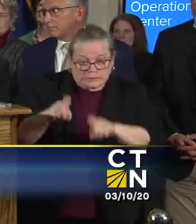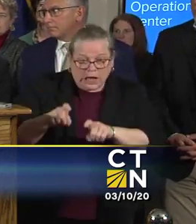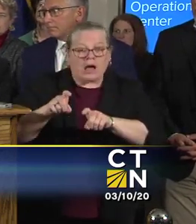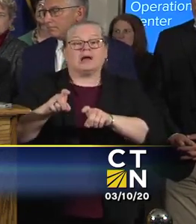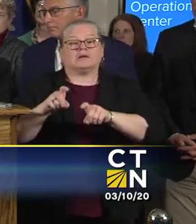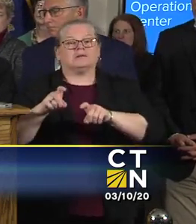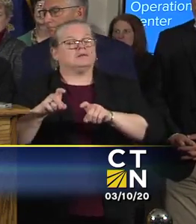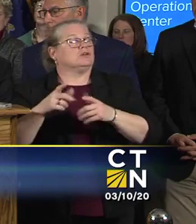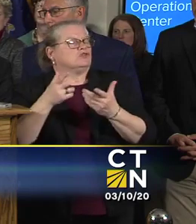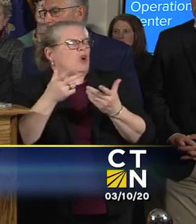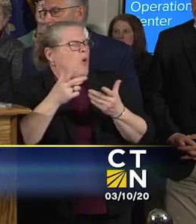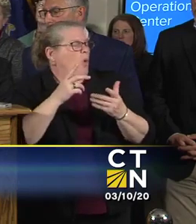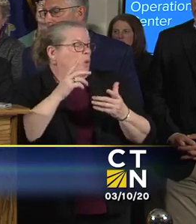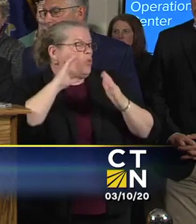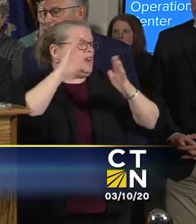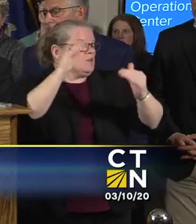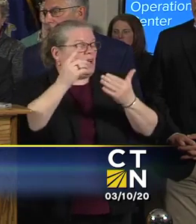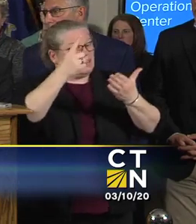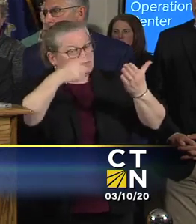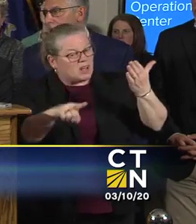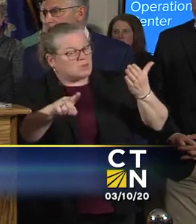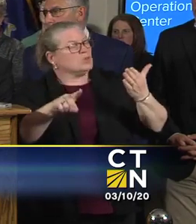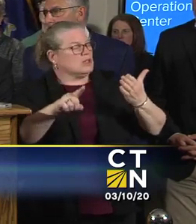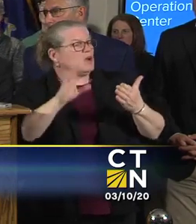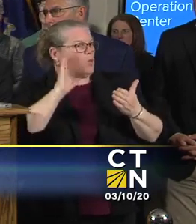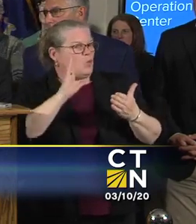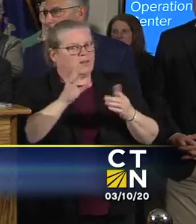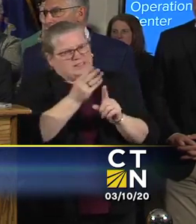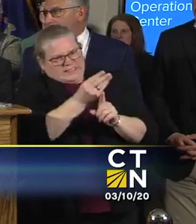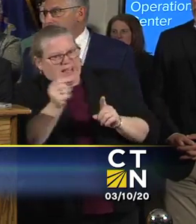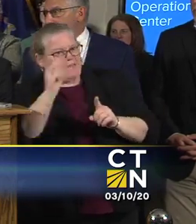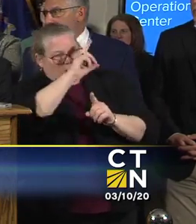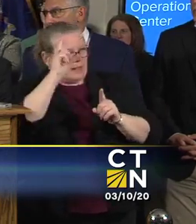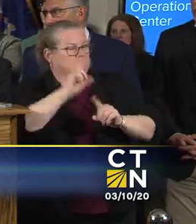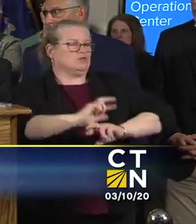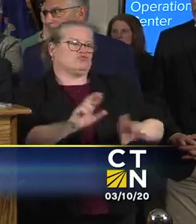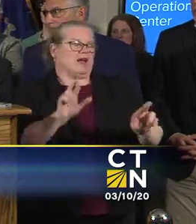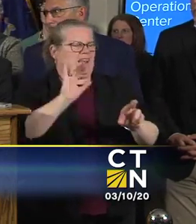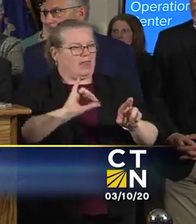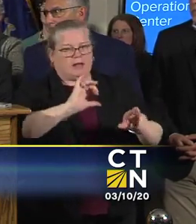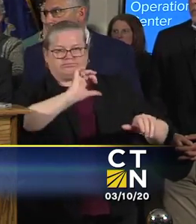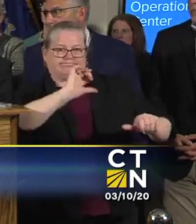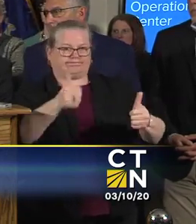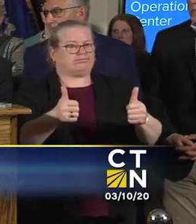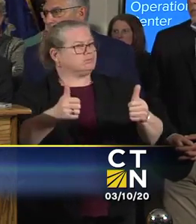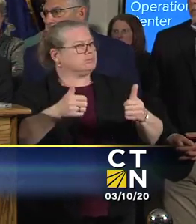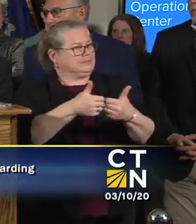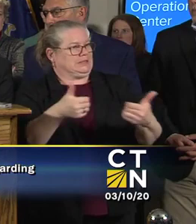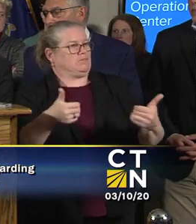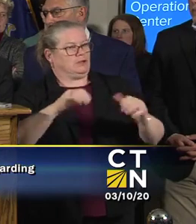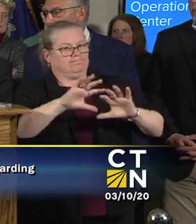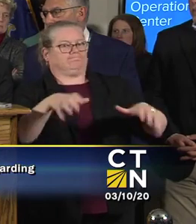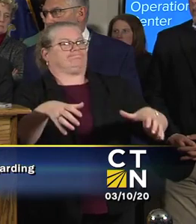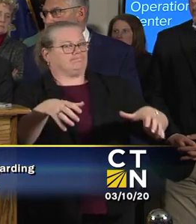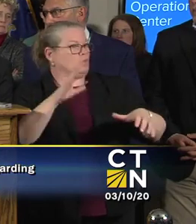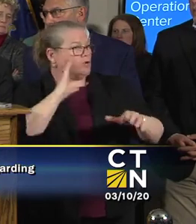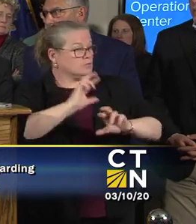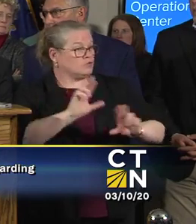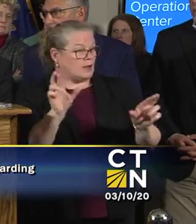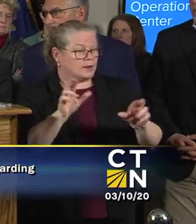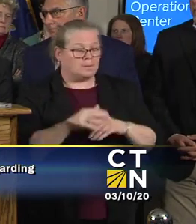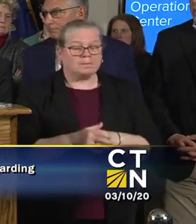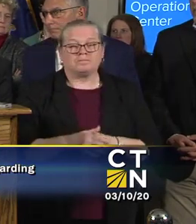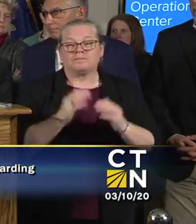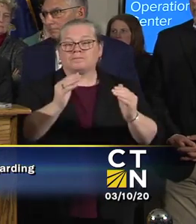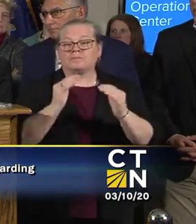the next week or so. I also want to share with you that we as a department are working very hard around the clock in regards